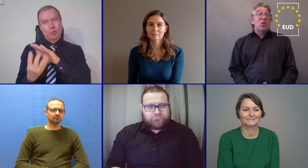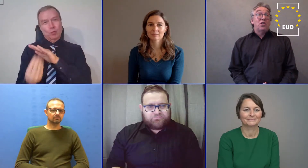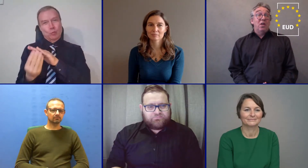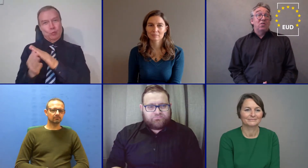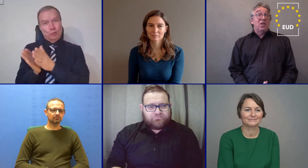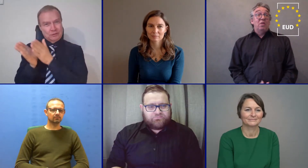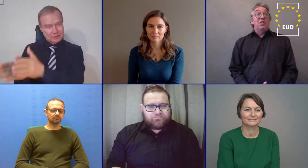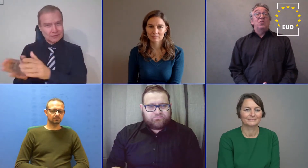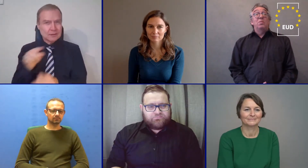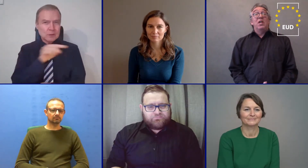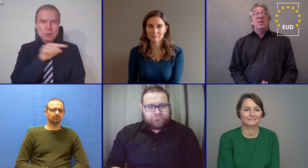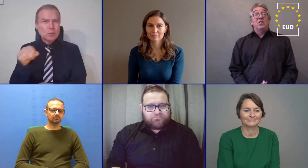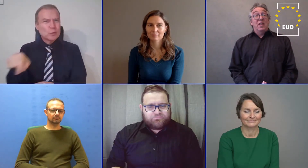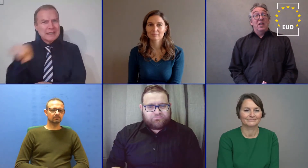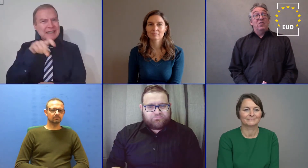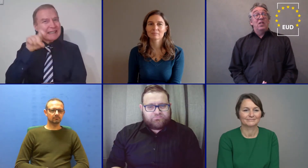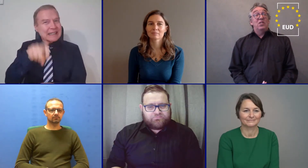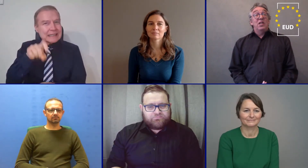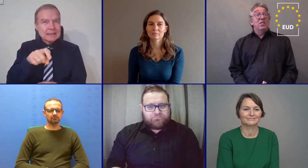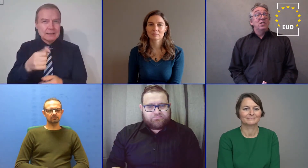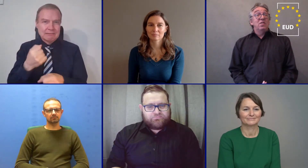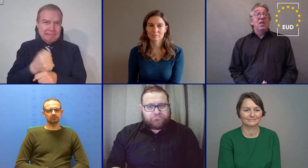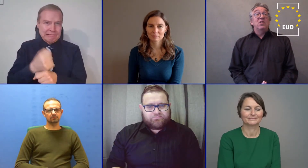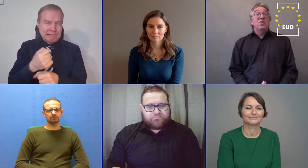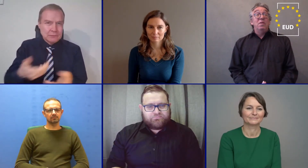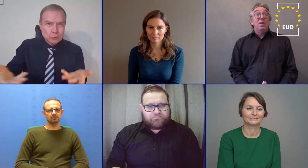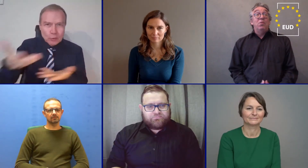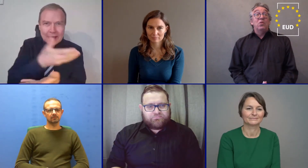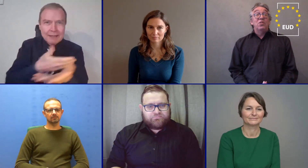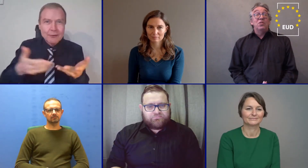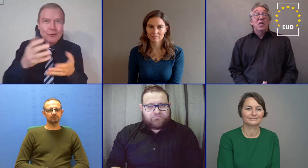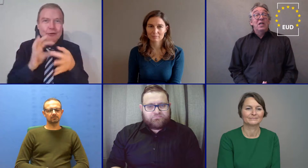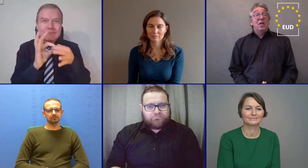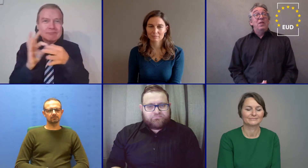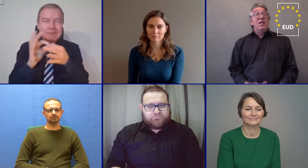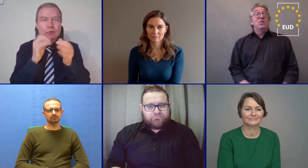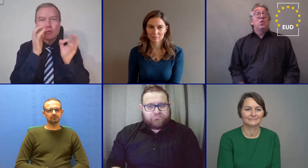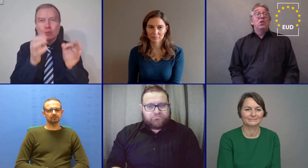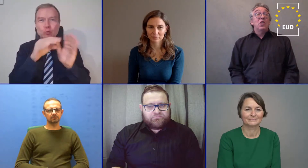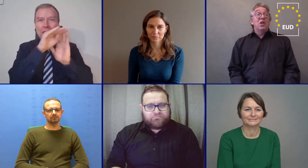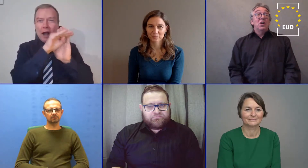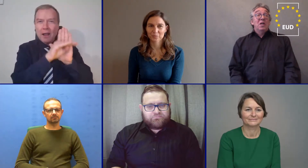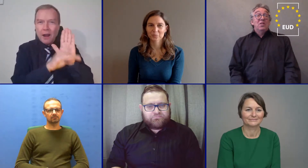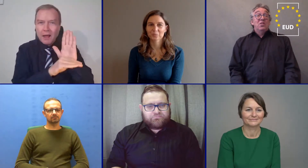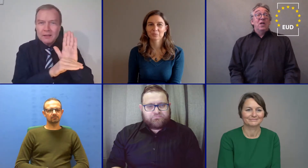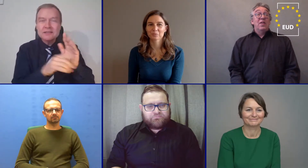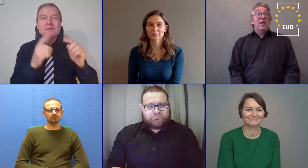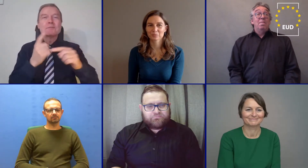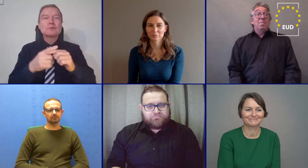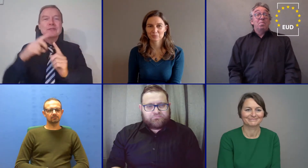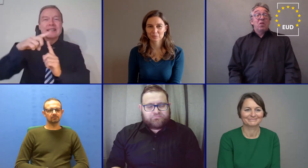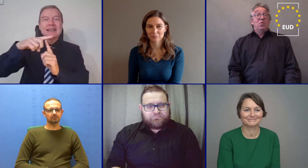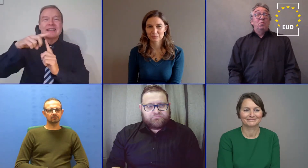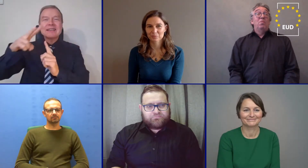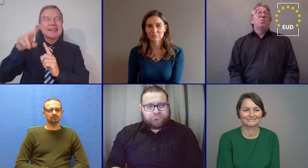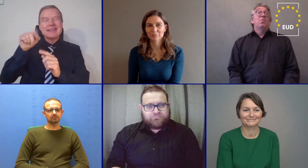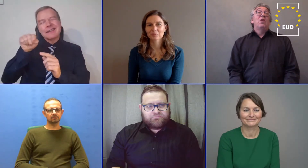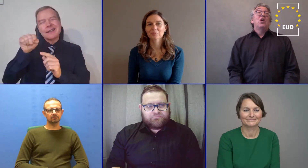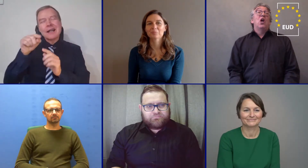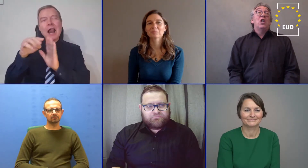quality of sign language interpretation and translation is extremely important. And we need to work together to provide guidelines